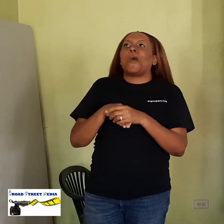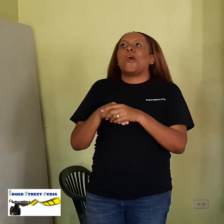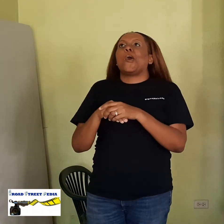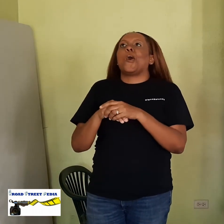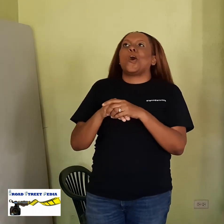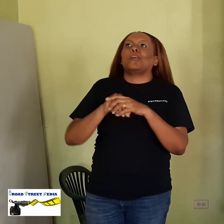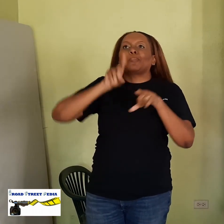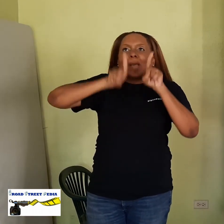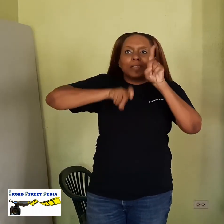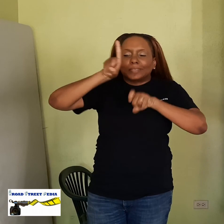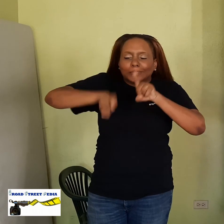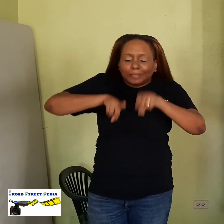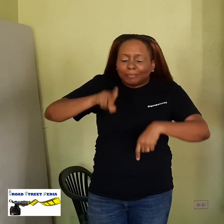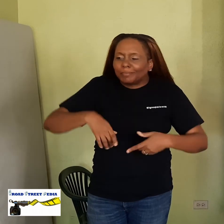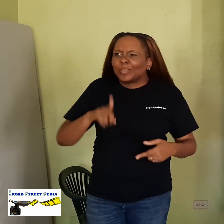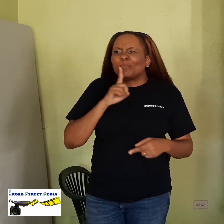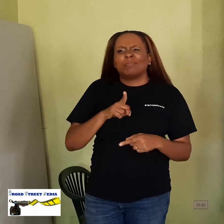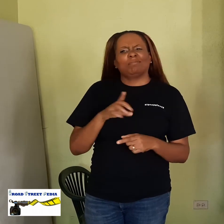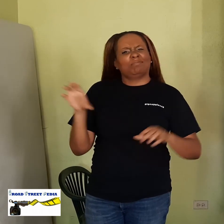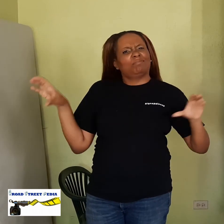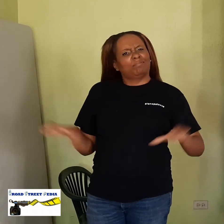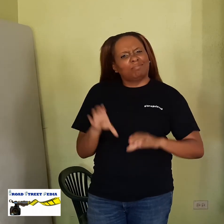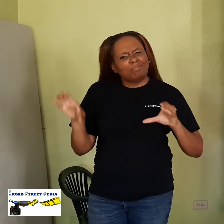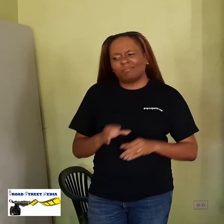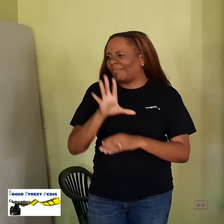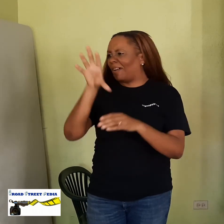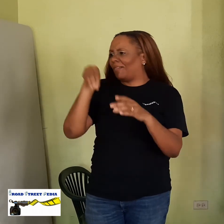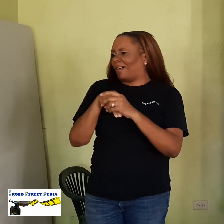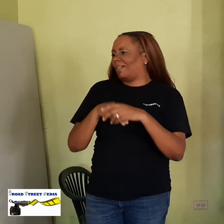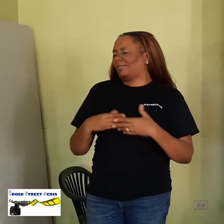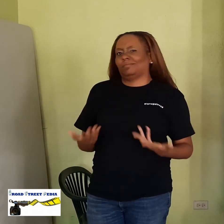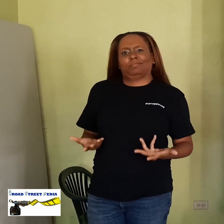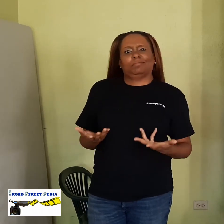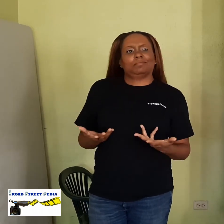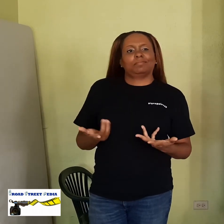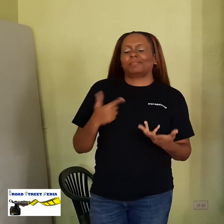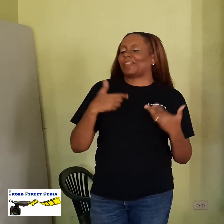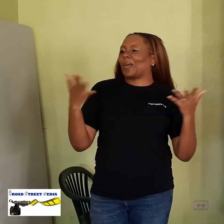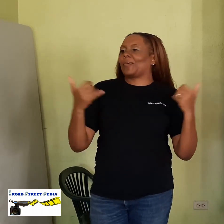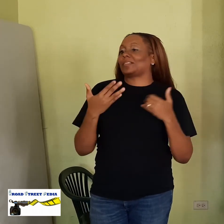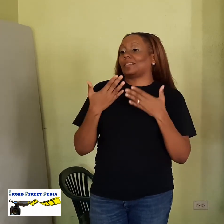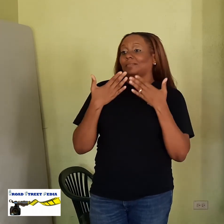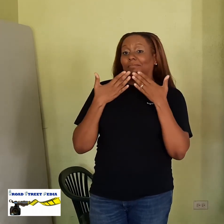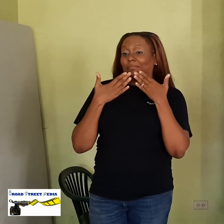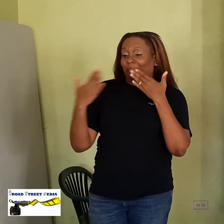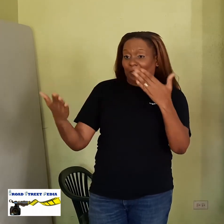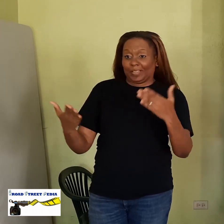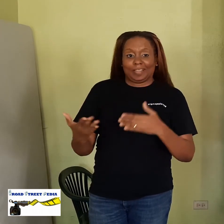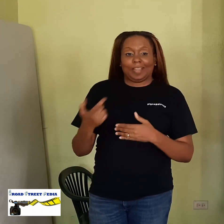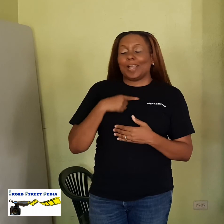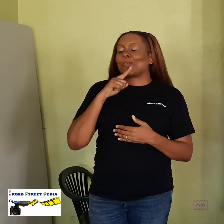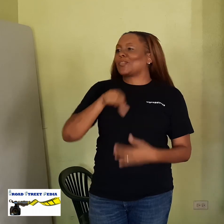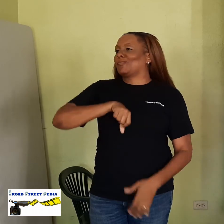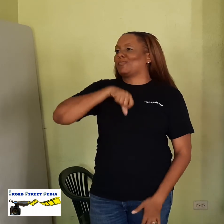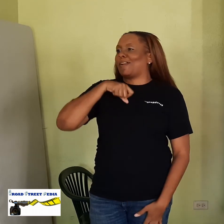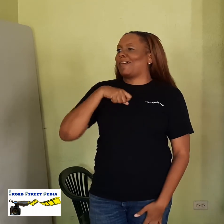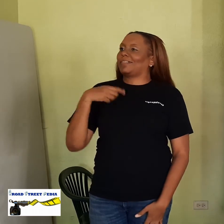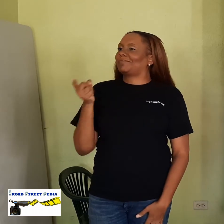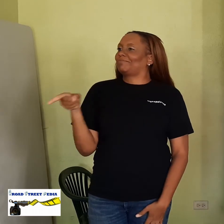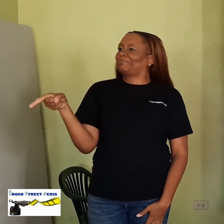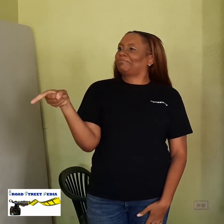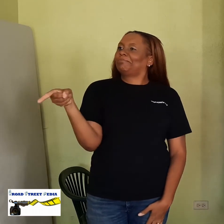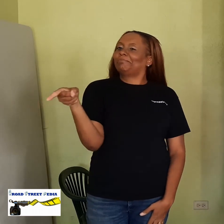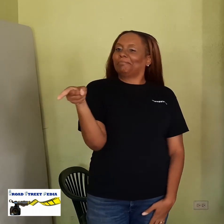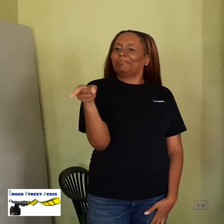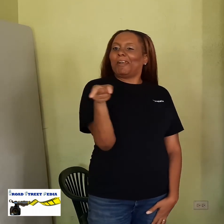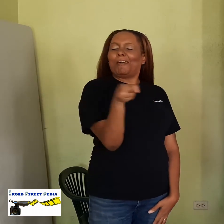questions, and just being so actively engaged in this process. I just want to say first up that I'm super proud of each and every